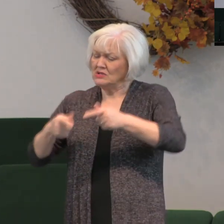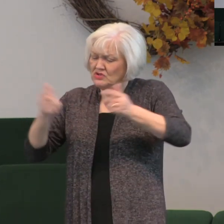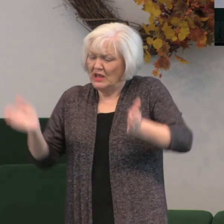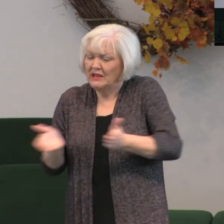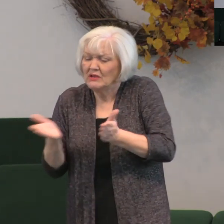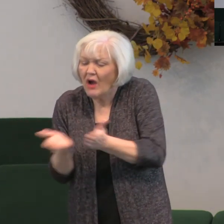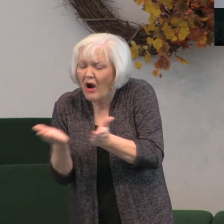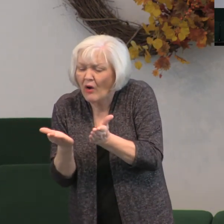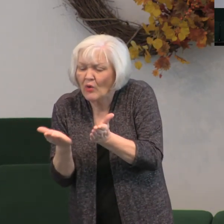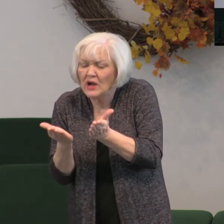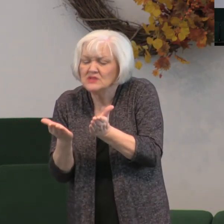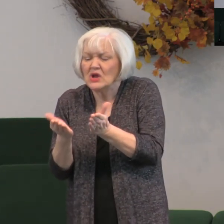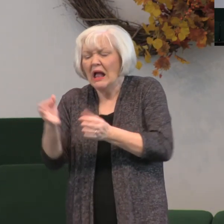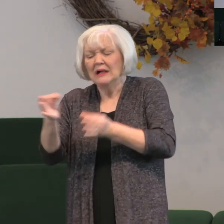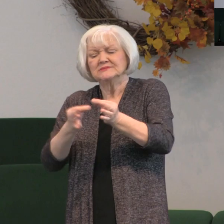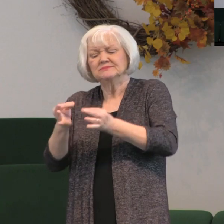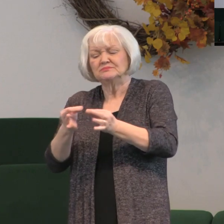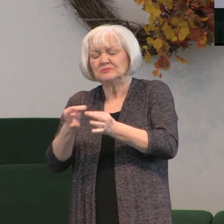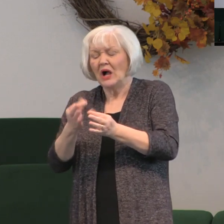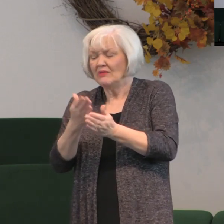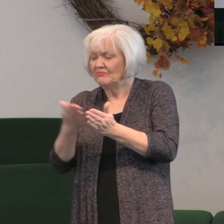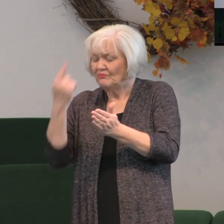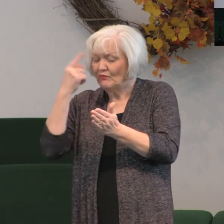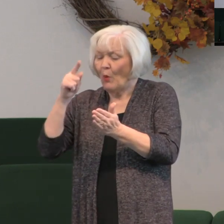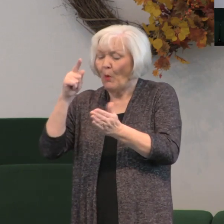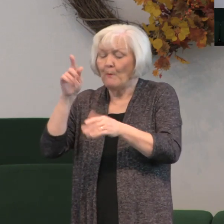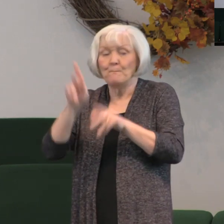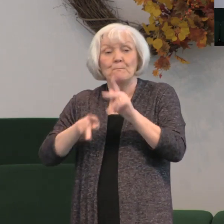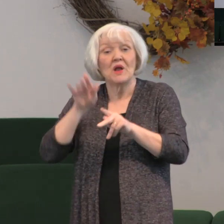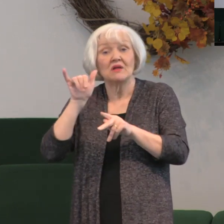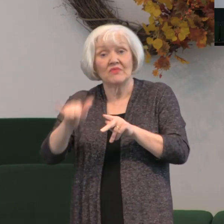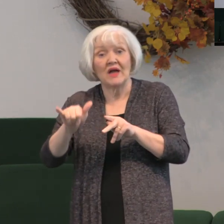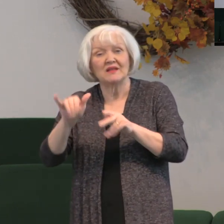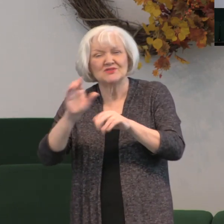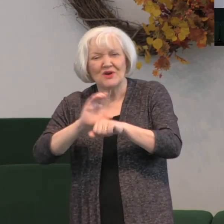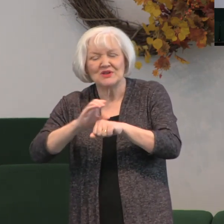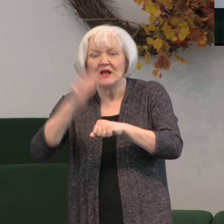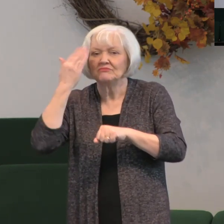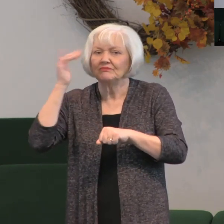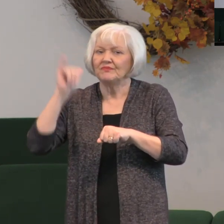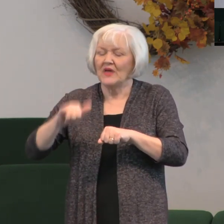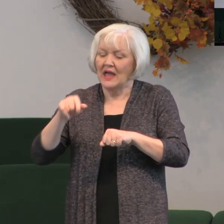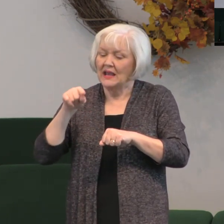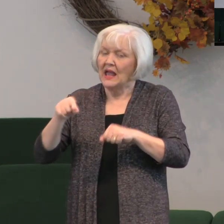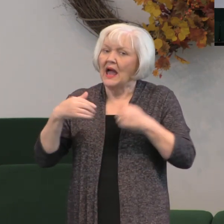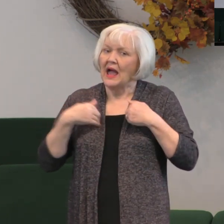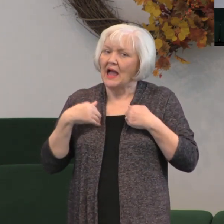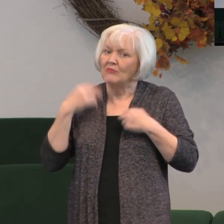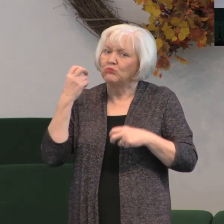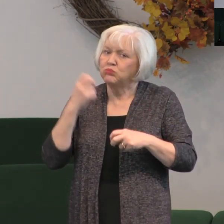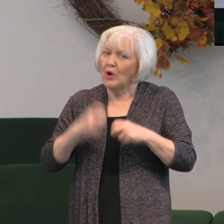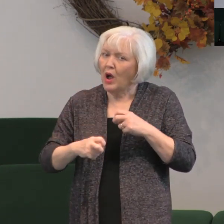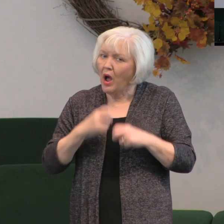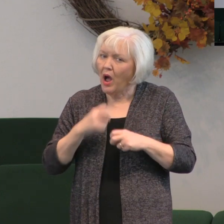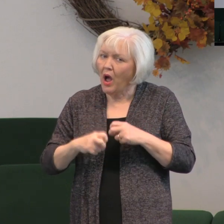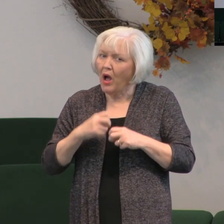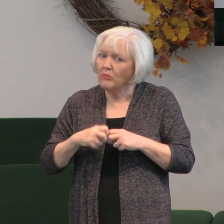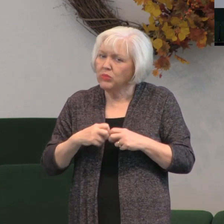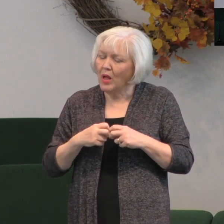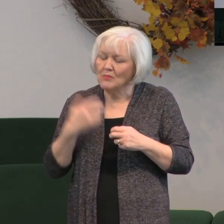of admonishment for people in the church there. We know that the church in Corinth was one of the most problematic churches that Paul dealt